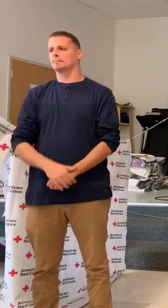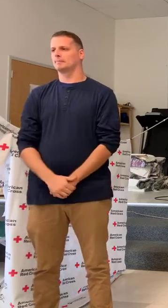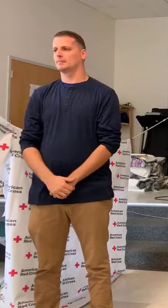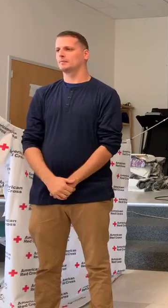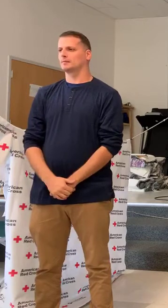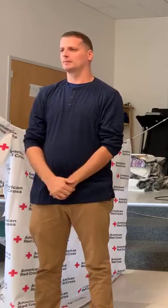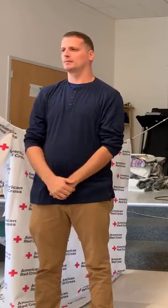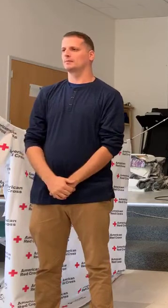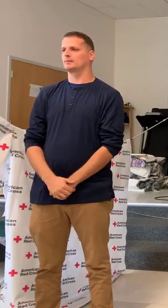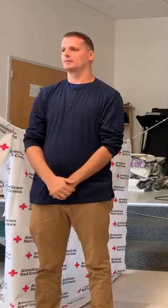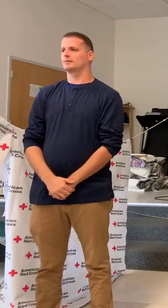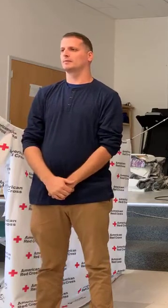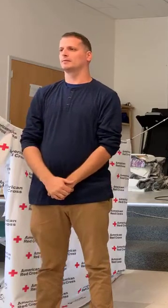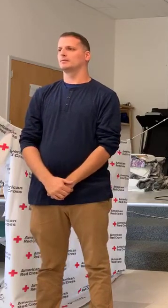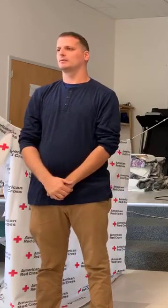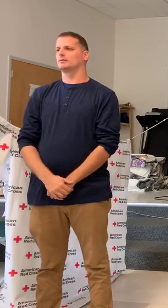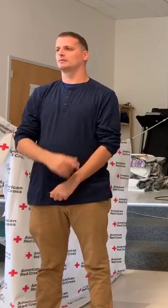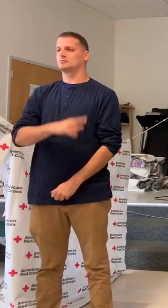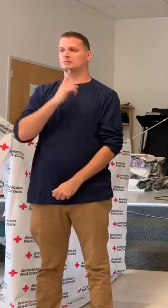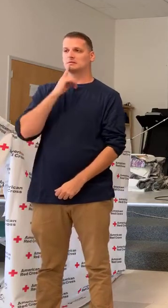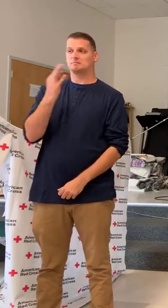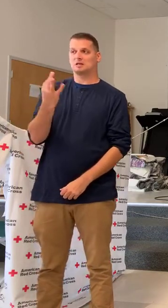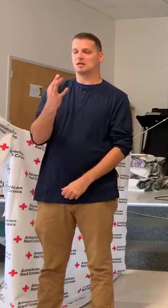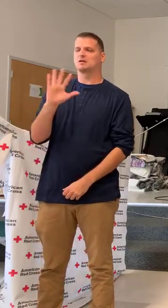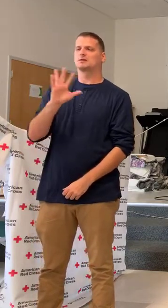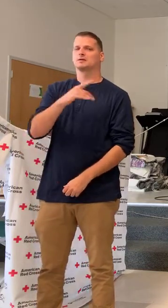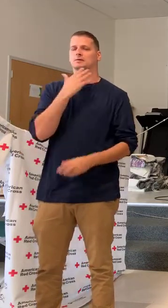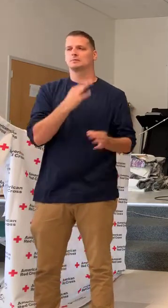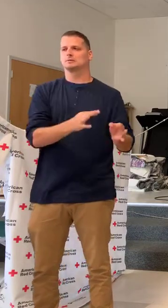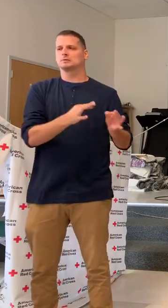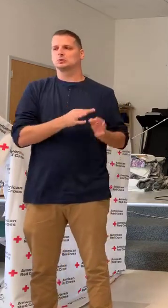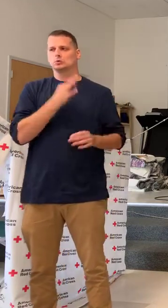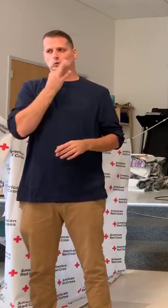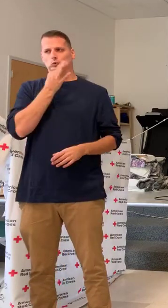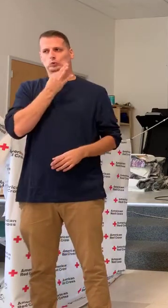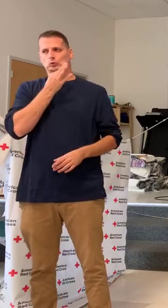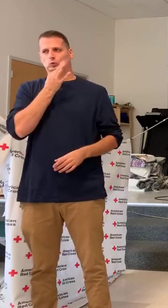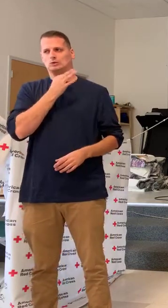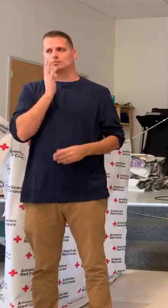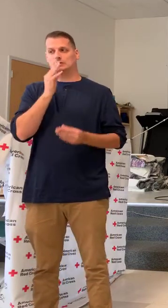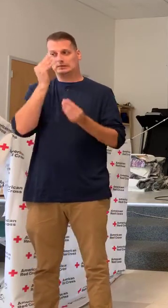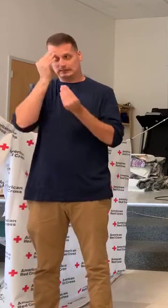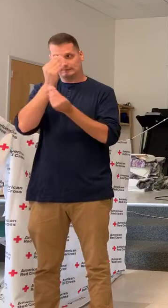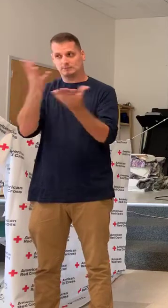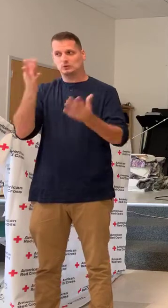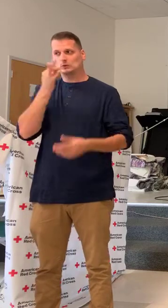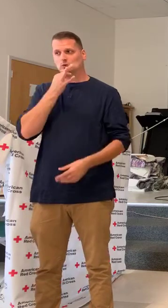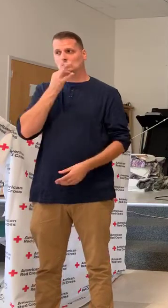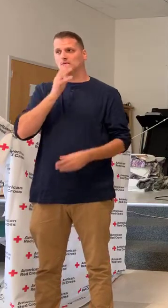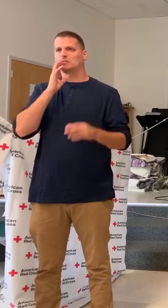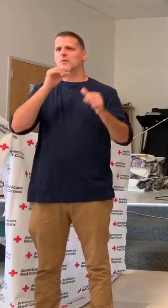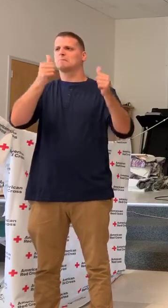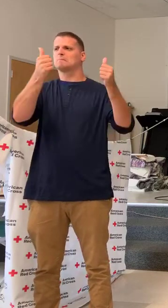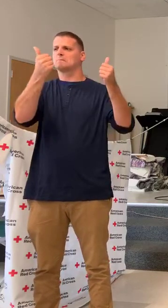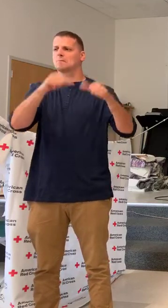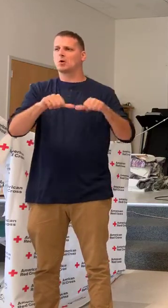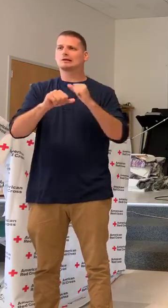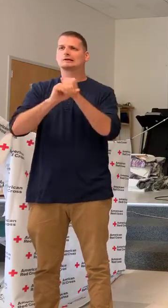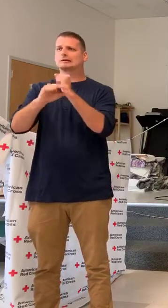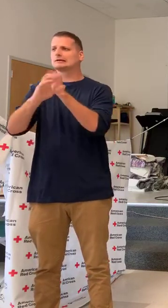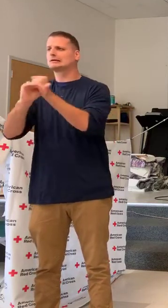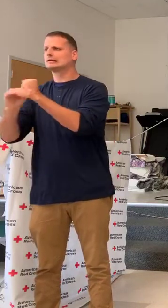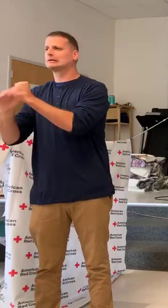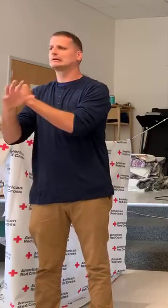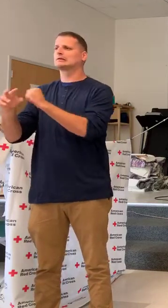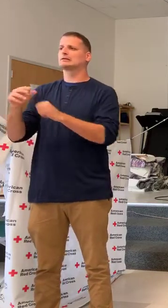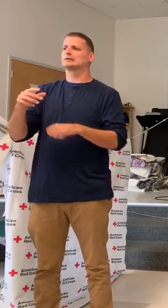said Friday. He said, no, we can do it a lot sooner than that. So we will get that information out to you. There'll be flyers put out. We're going to put them online. We've already put them